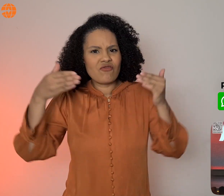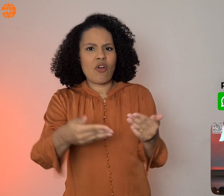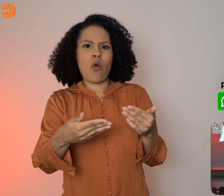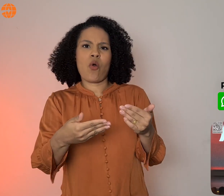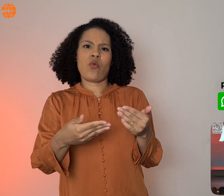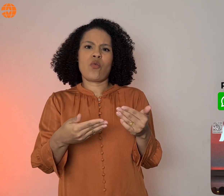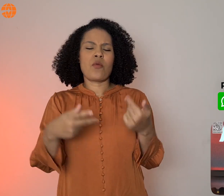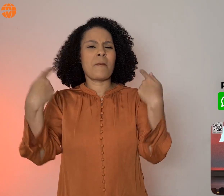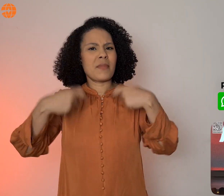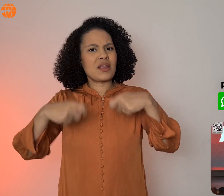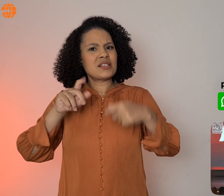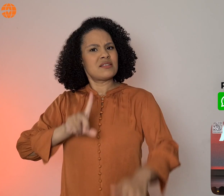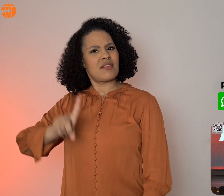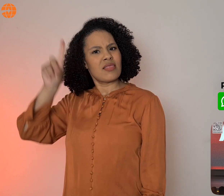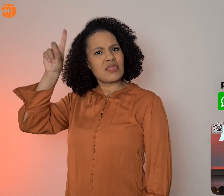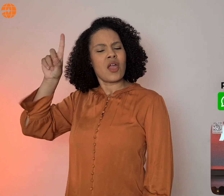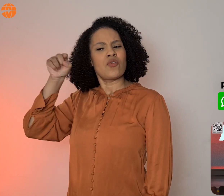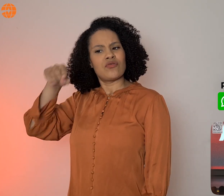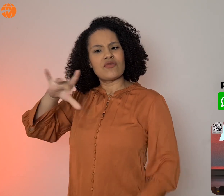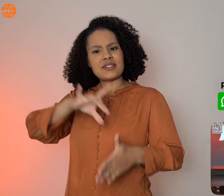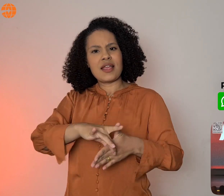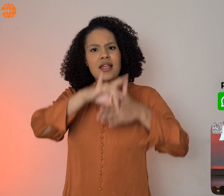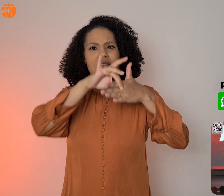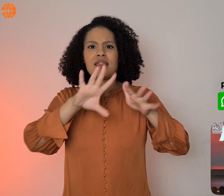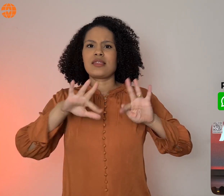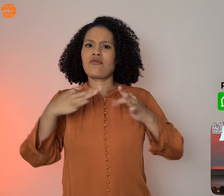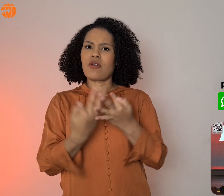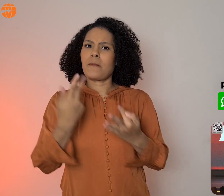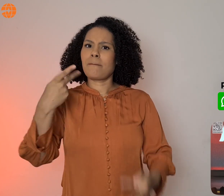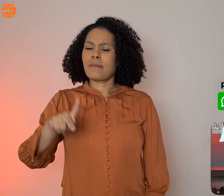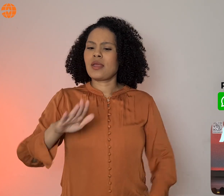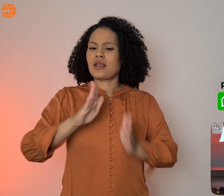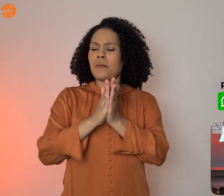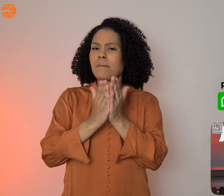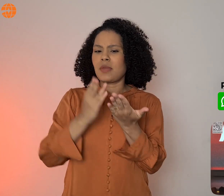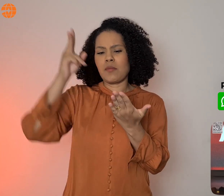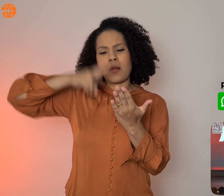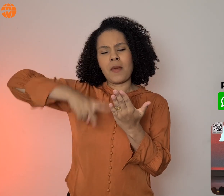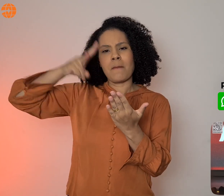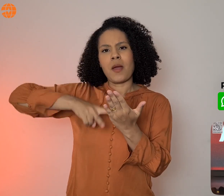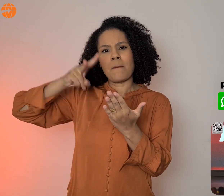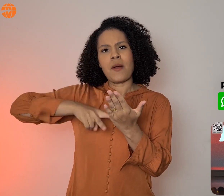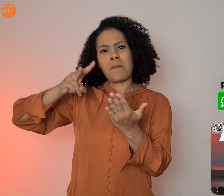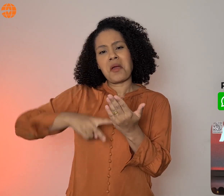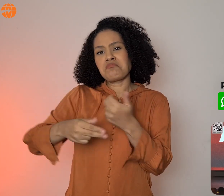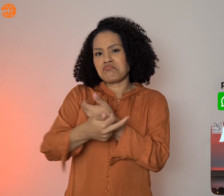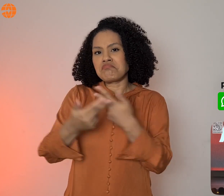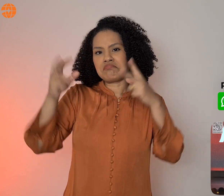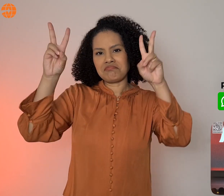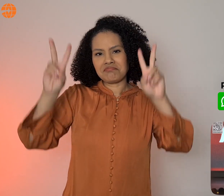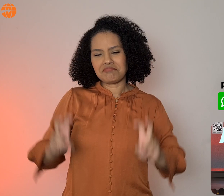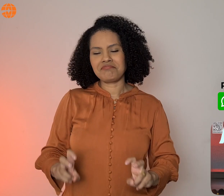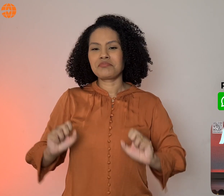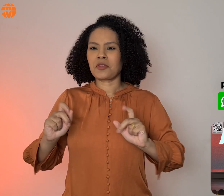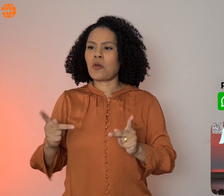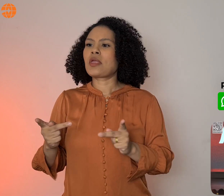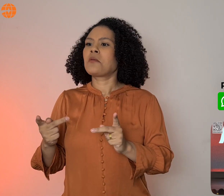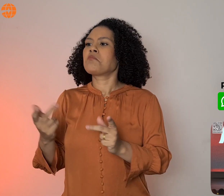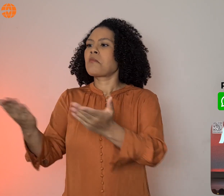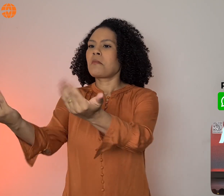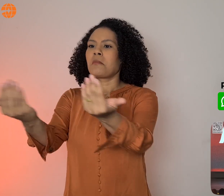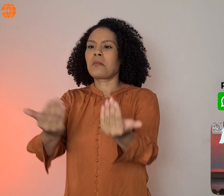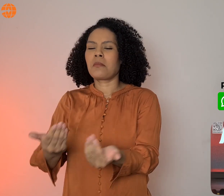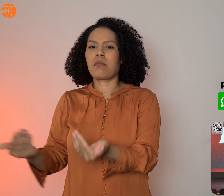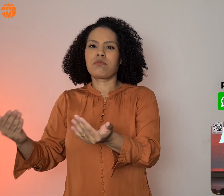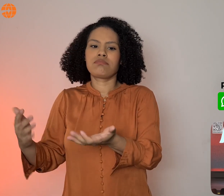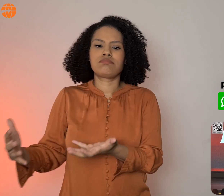mantenha concentrado, tenha certeza de que você está liderando a sua família, que você está lendo a sua Bíblia e coisas desse tipo. And then we put them all in